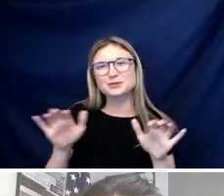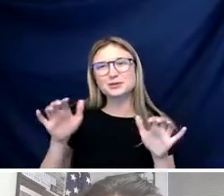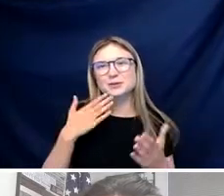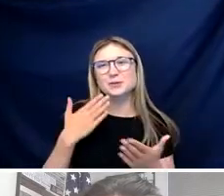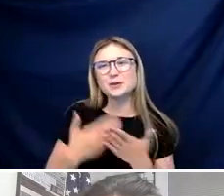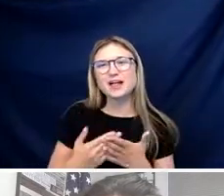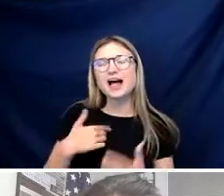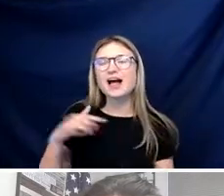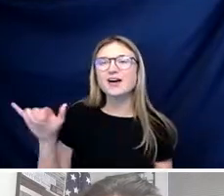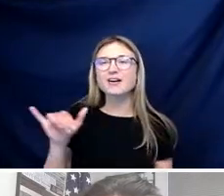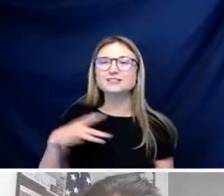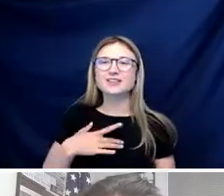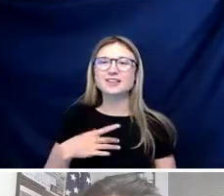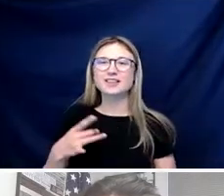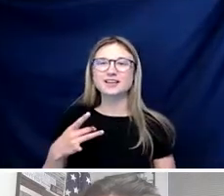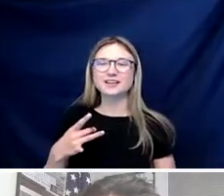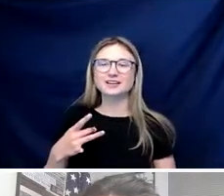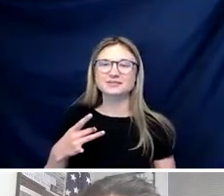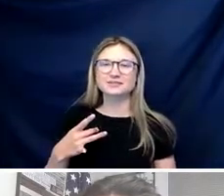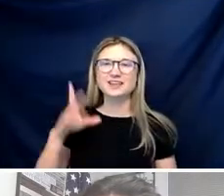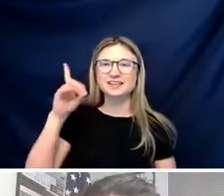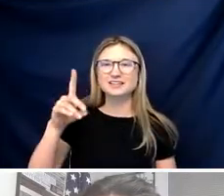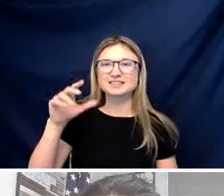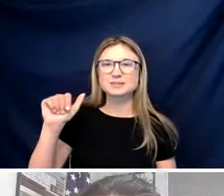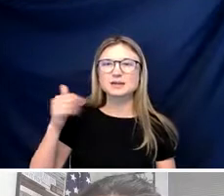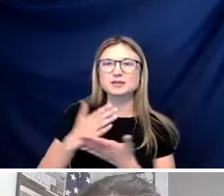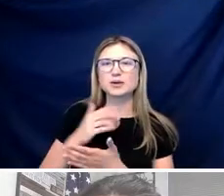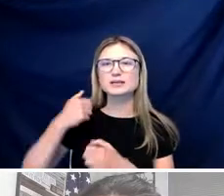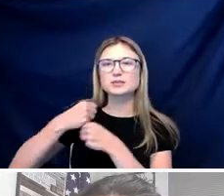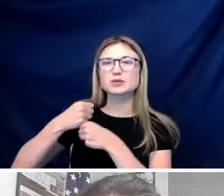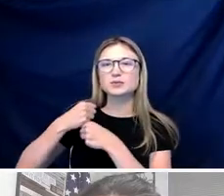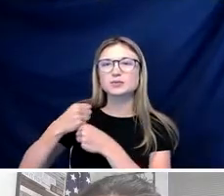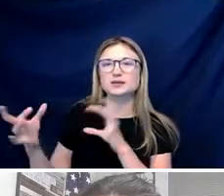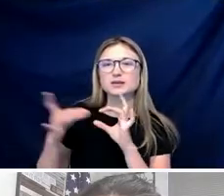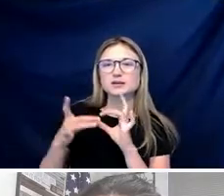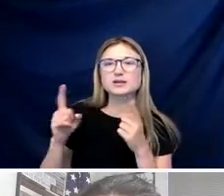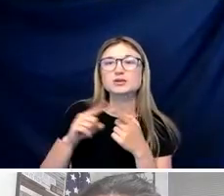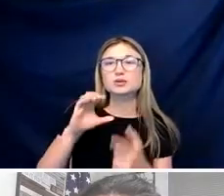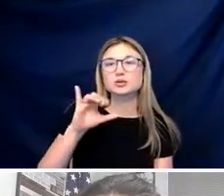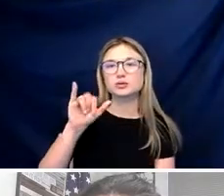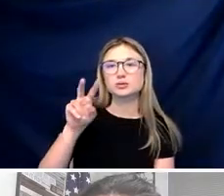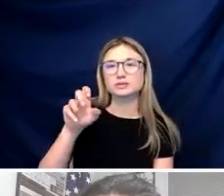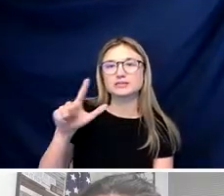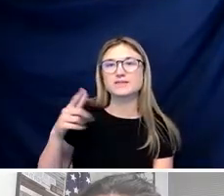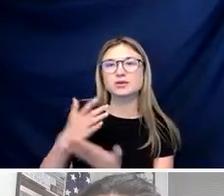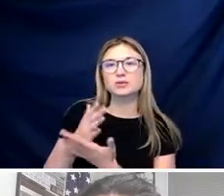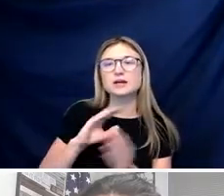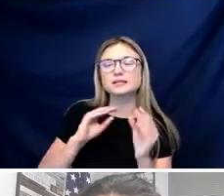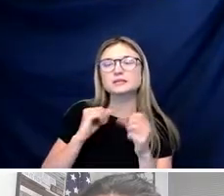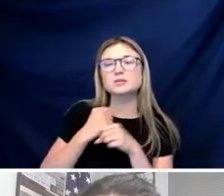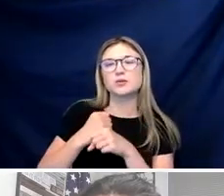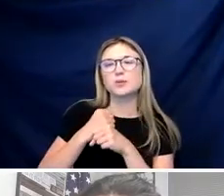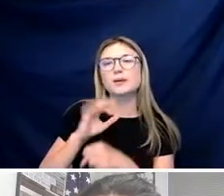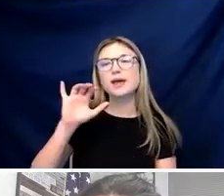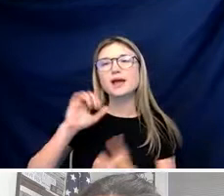also really like when the disability rights movement is tied into the civil rights movement and how that has